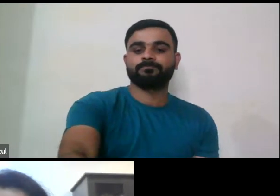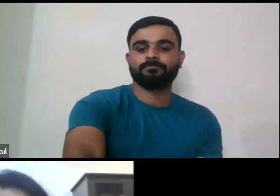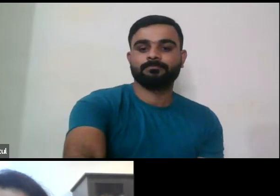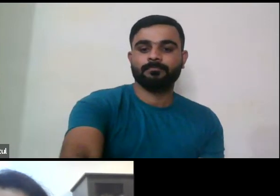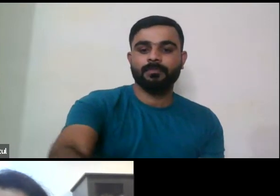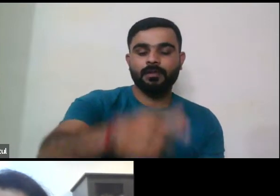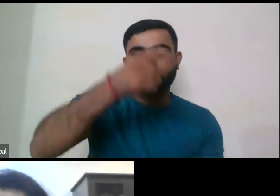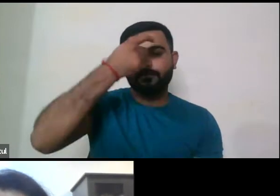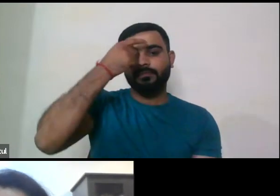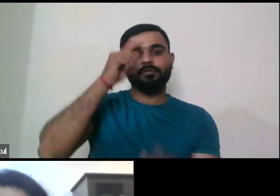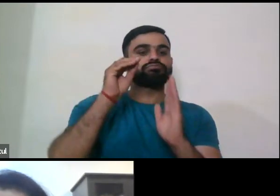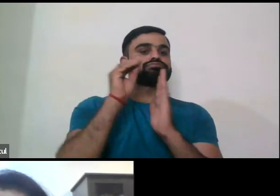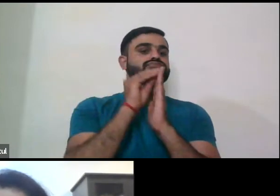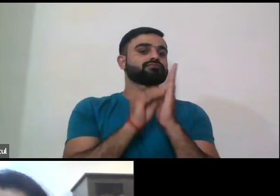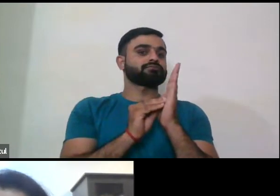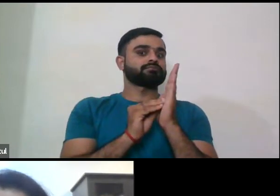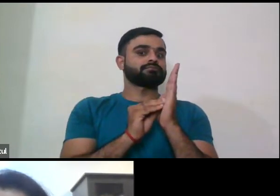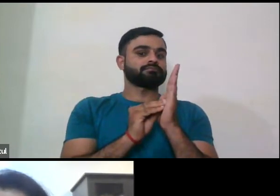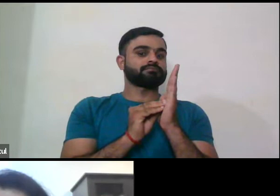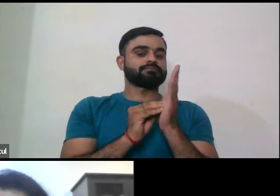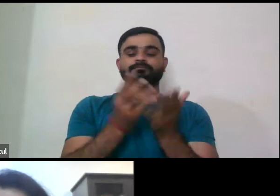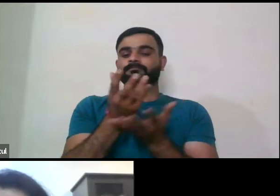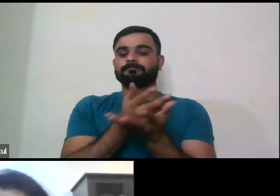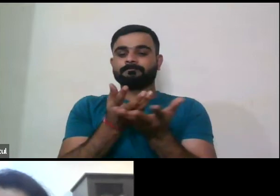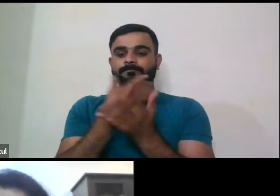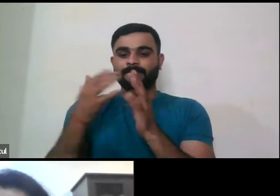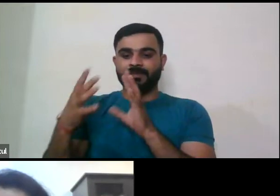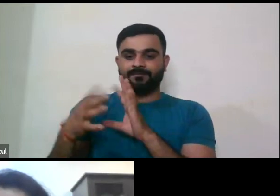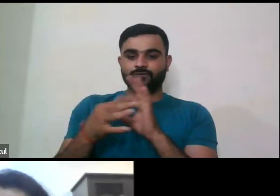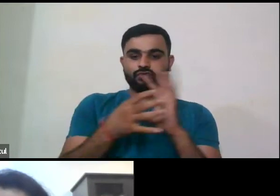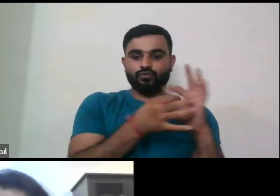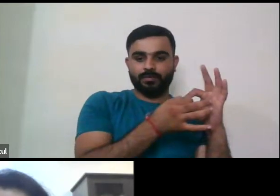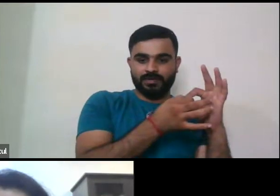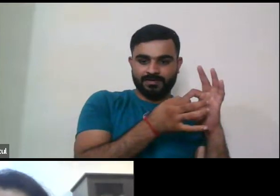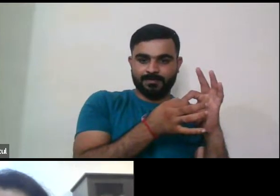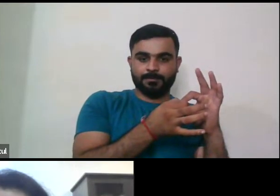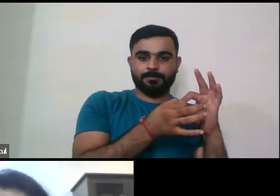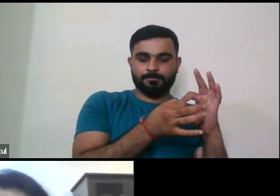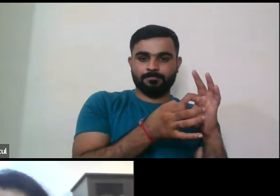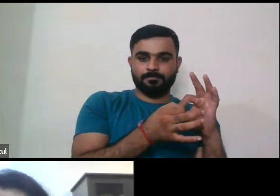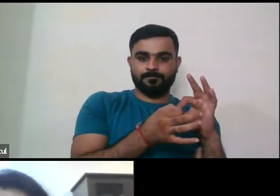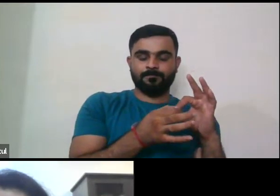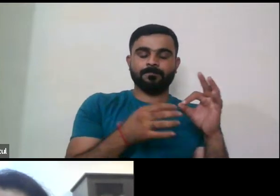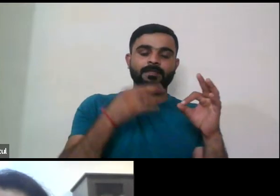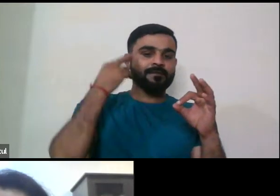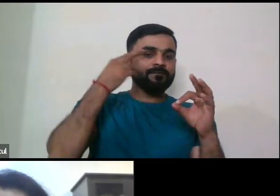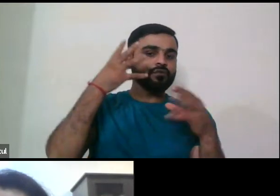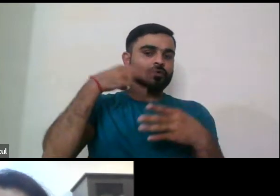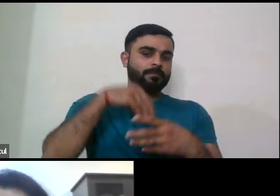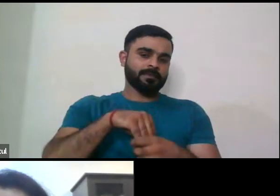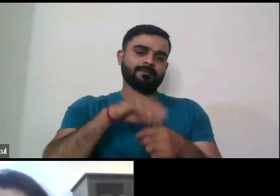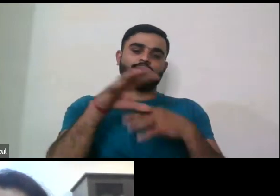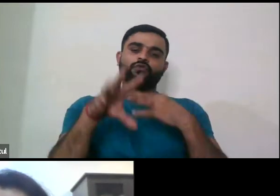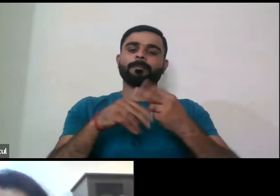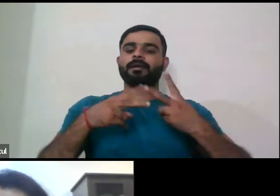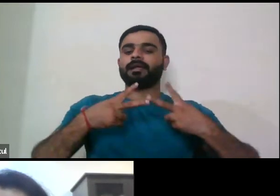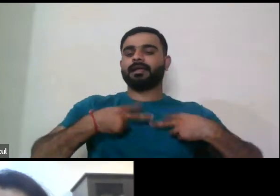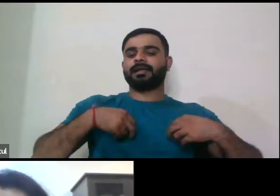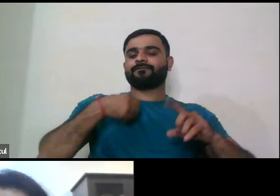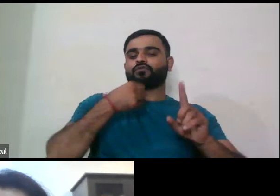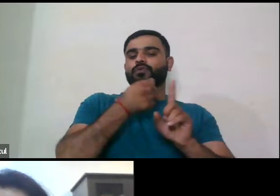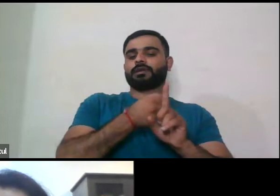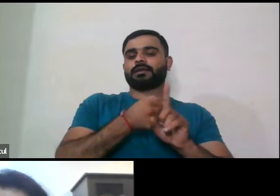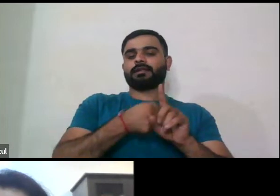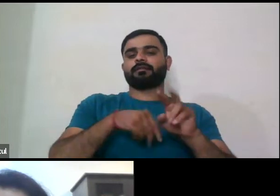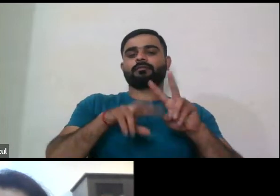shouldn't disrupt, right? There's good disruption, bad disruption, and we all for good Mm. disruption, but we should be very cautious. So I would just advocate caution for